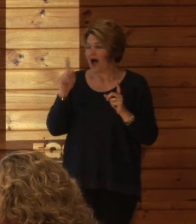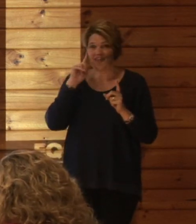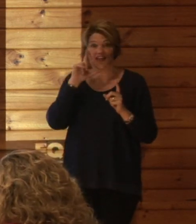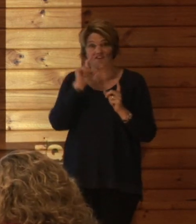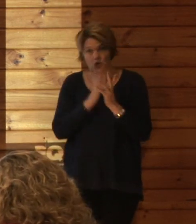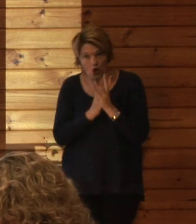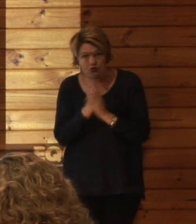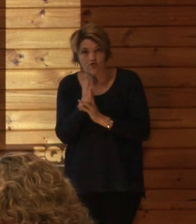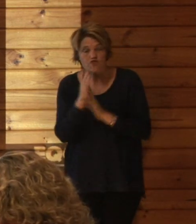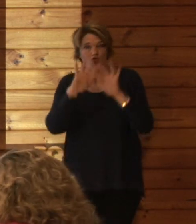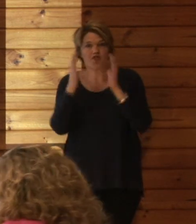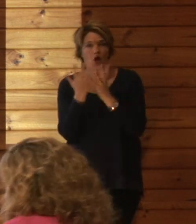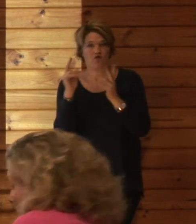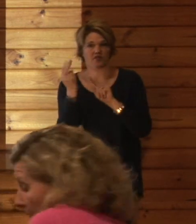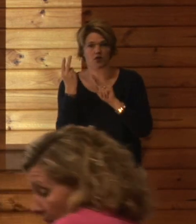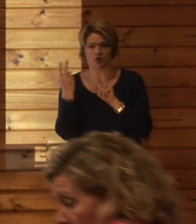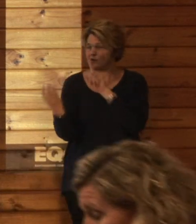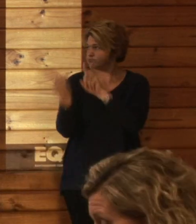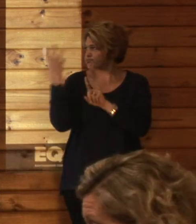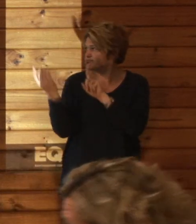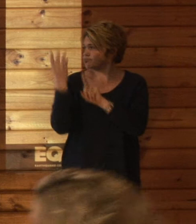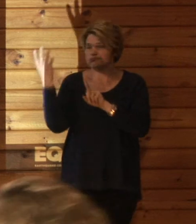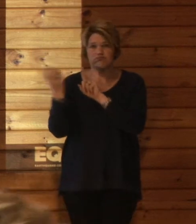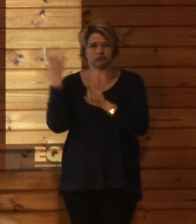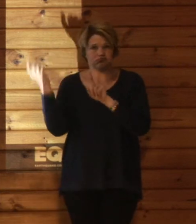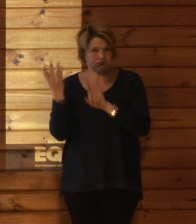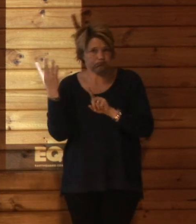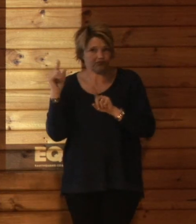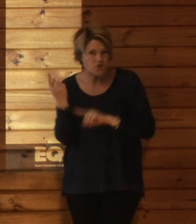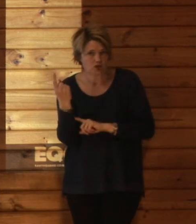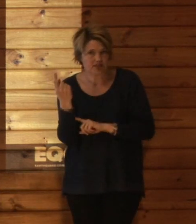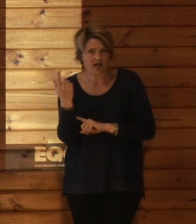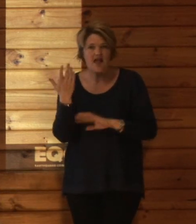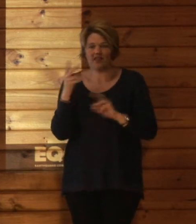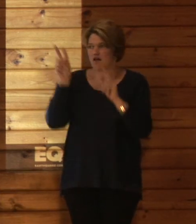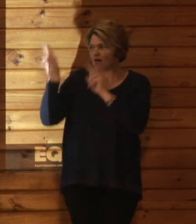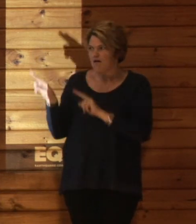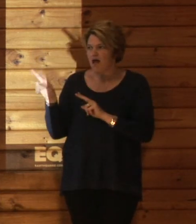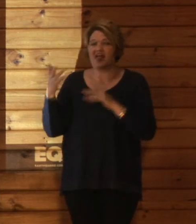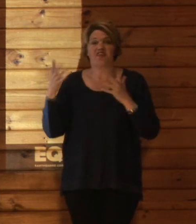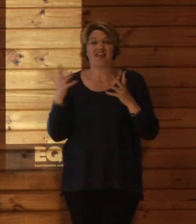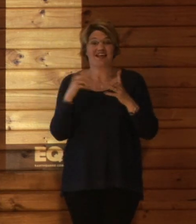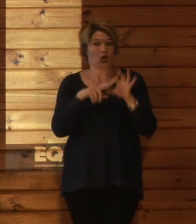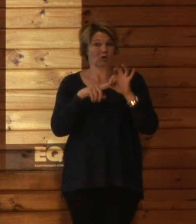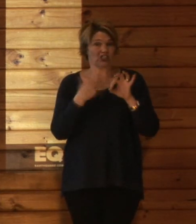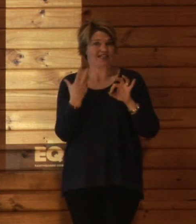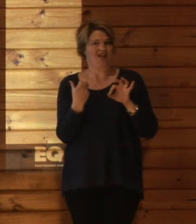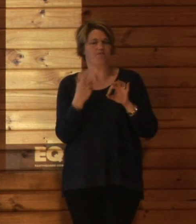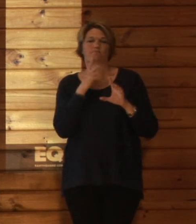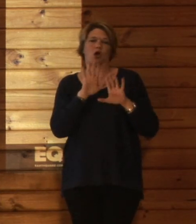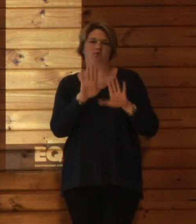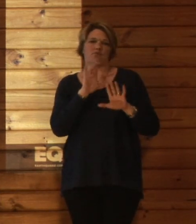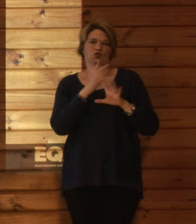you'll then see what we've got. And then we'll open up to questions at the end so we can talk about you've seen what we've got and any questions you've